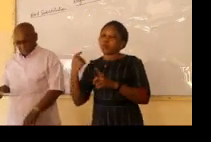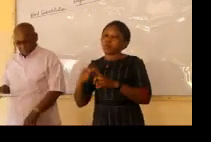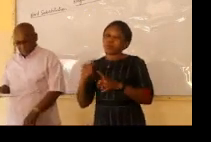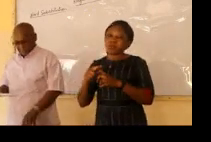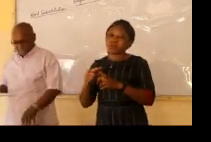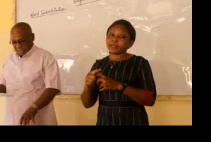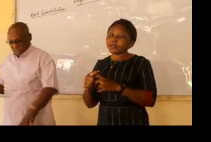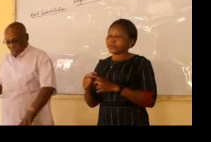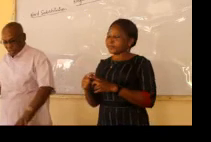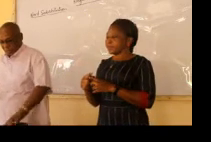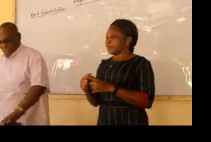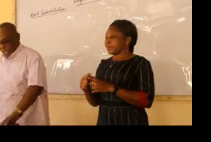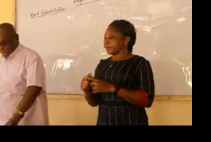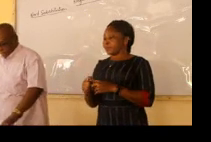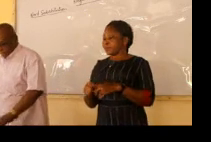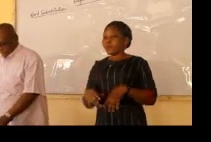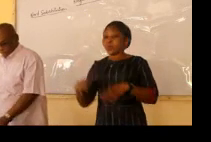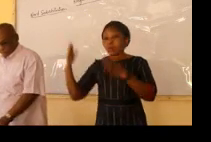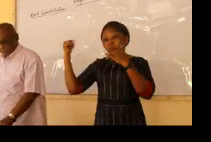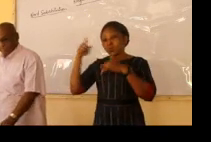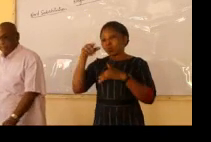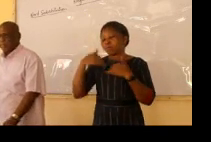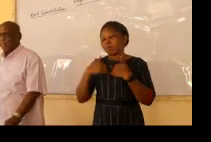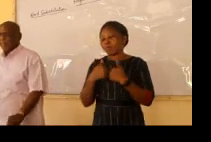substitution. And I hope you have